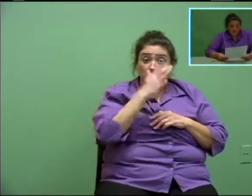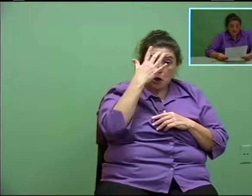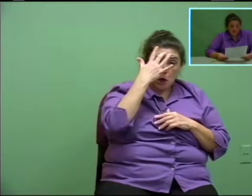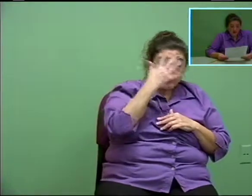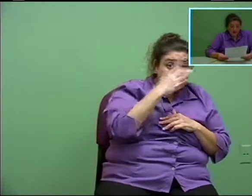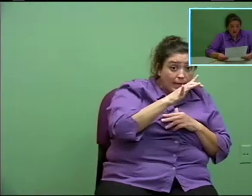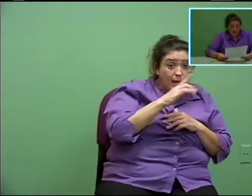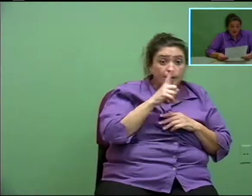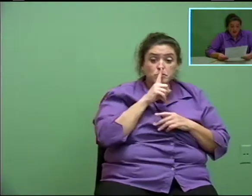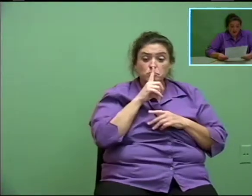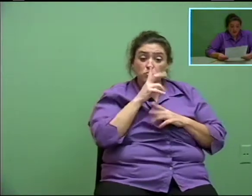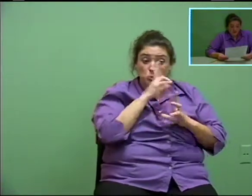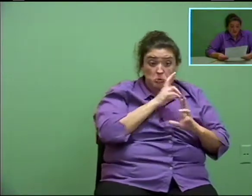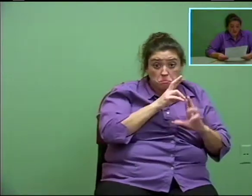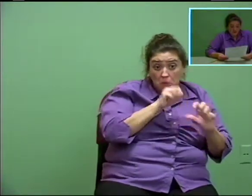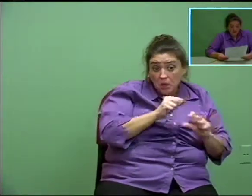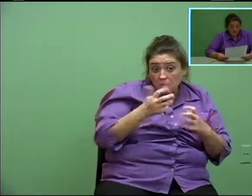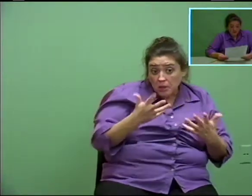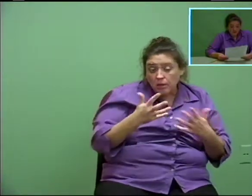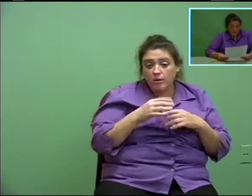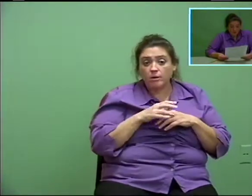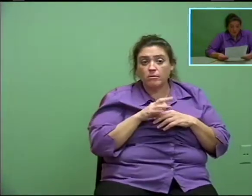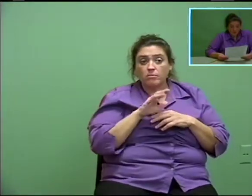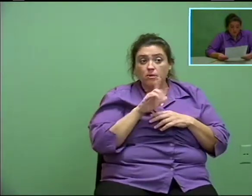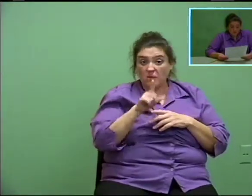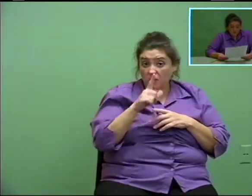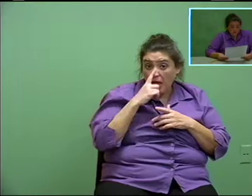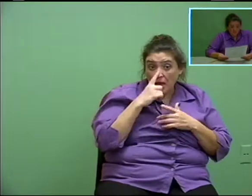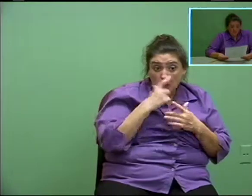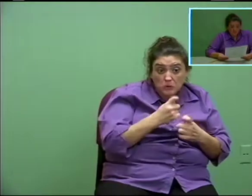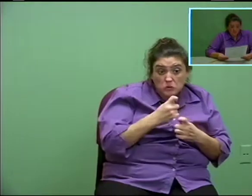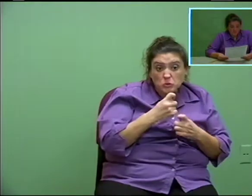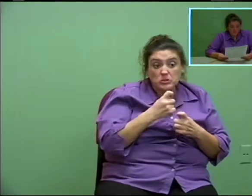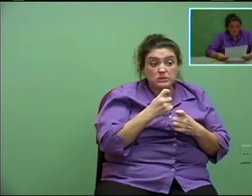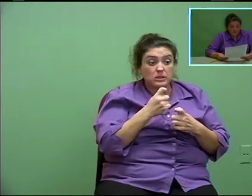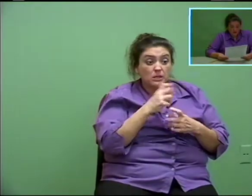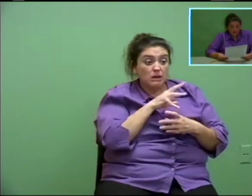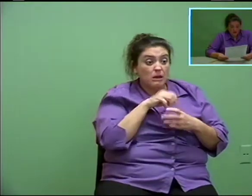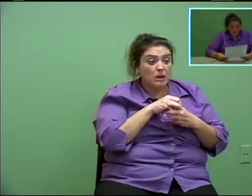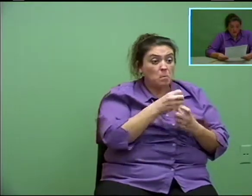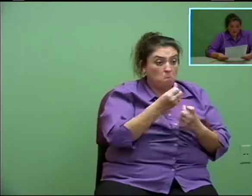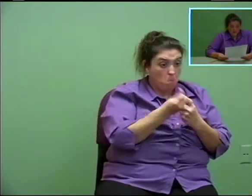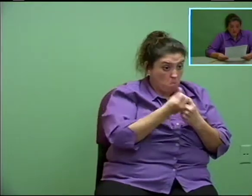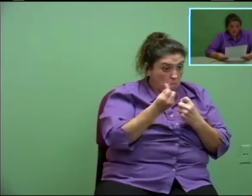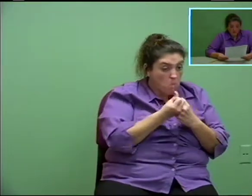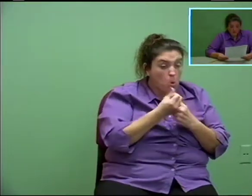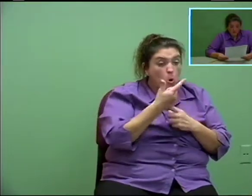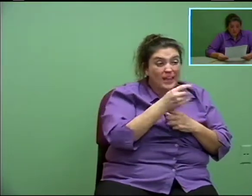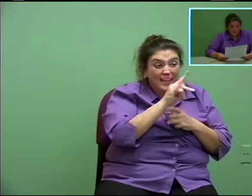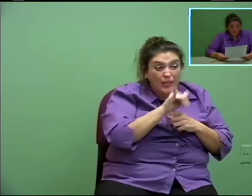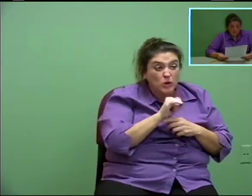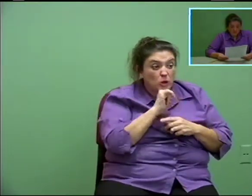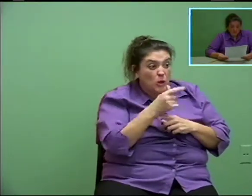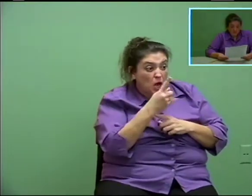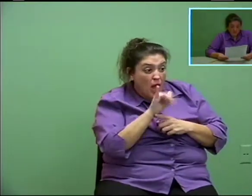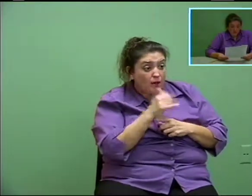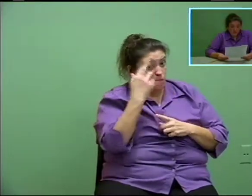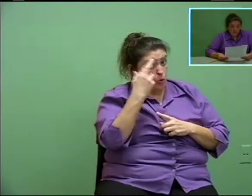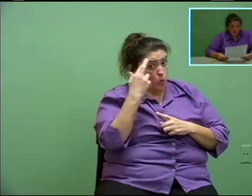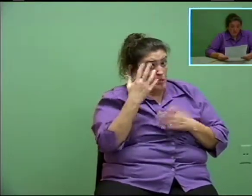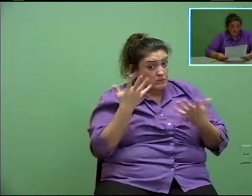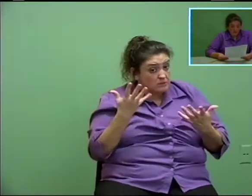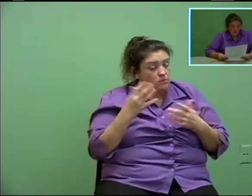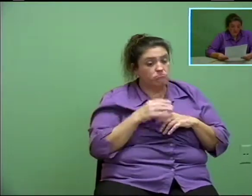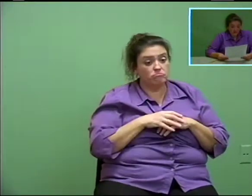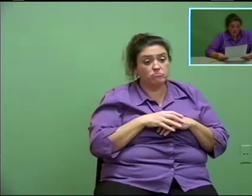witness, his or her lack of interest in the outcome of the trial, his or her feelings, his